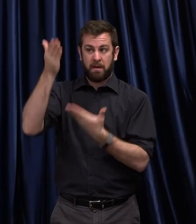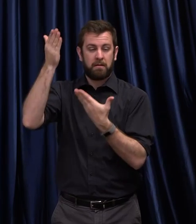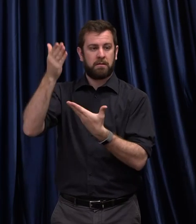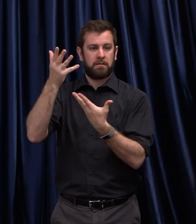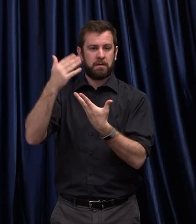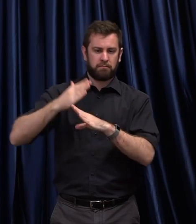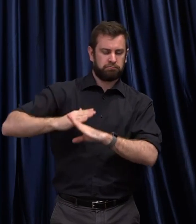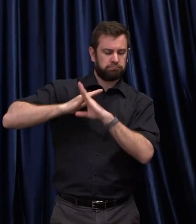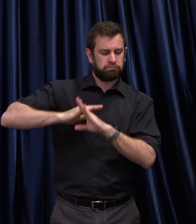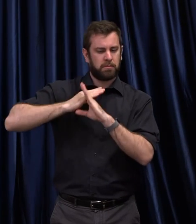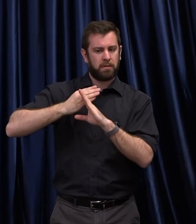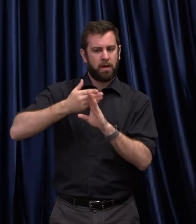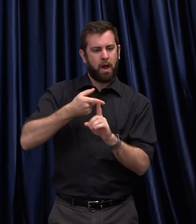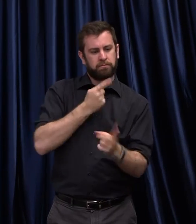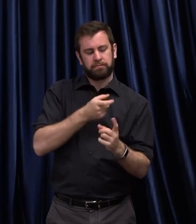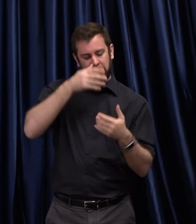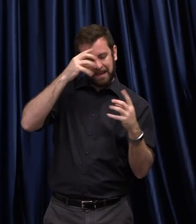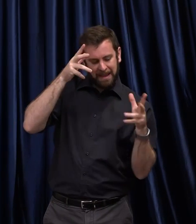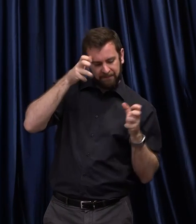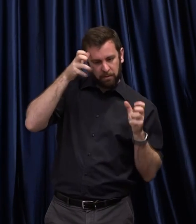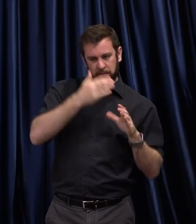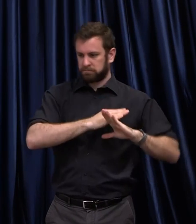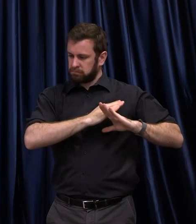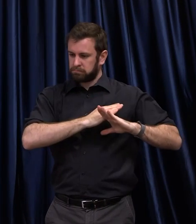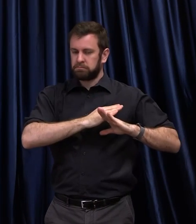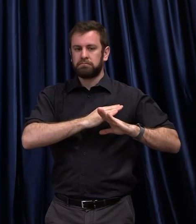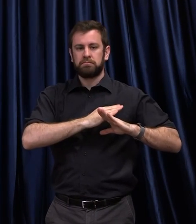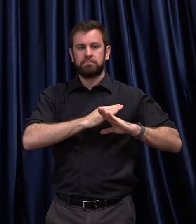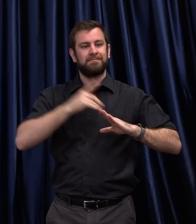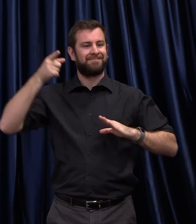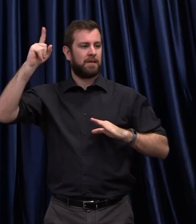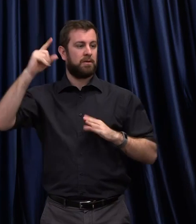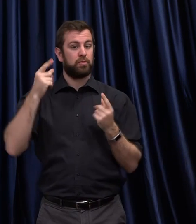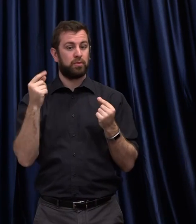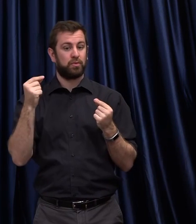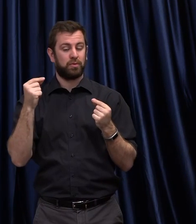evil, He will make for you a criterion,